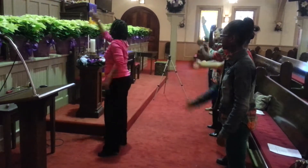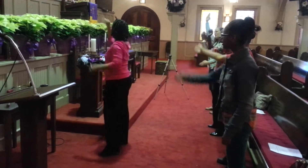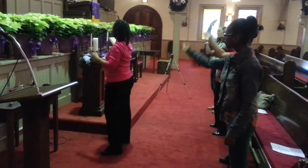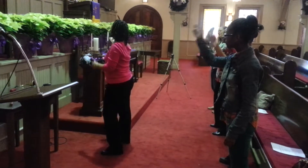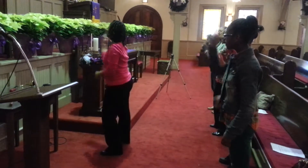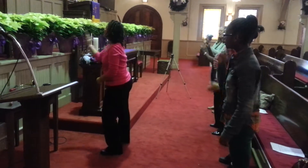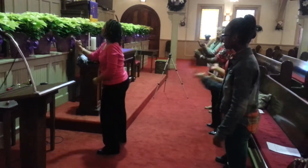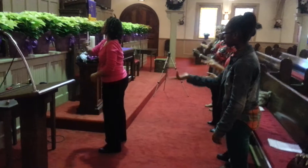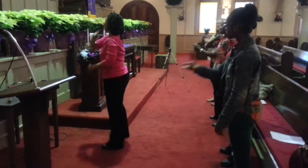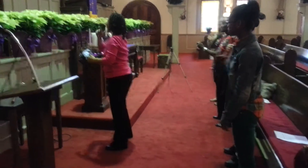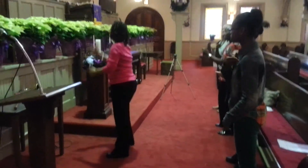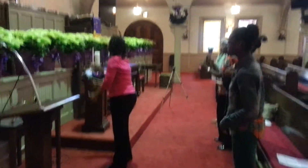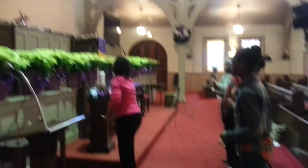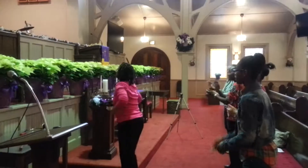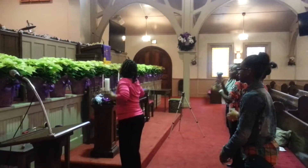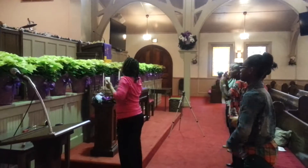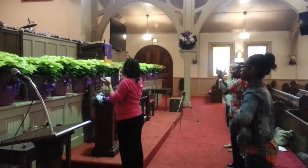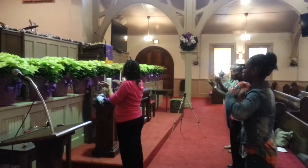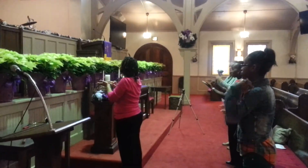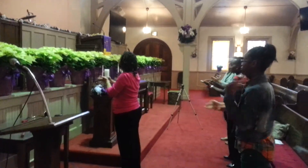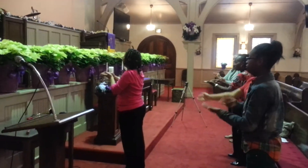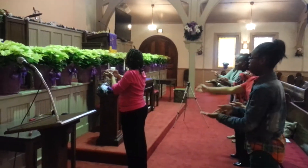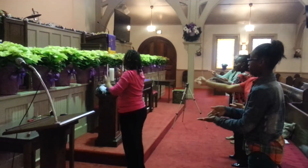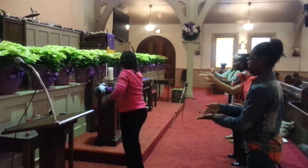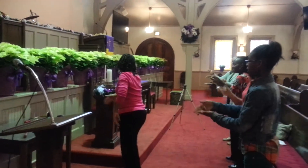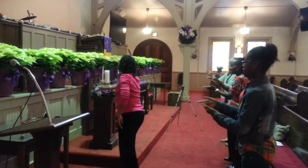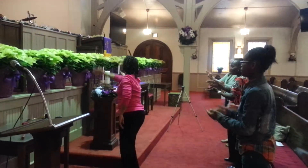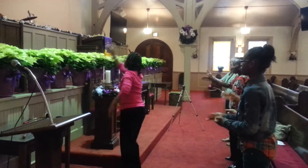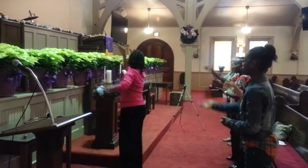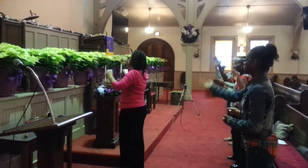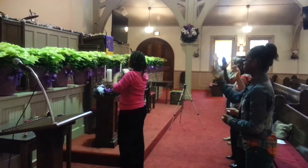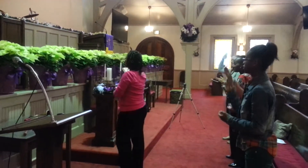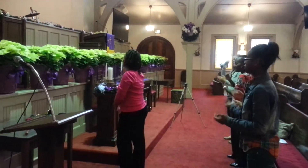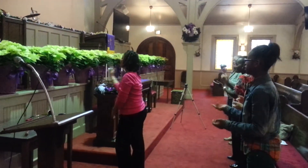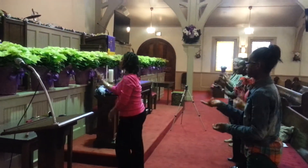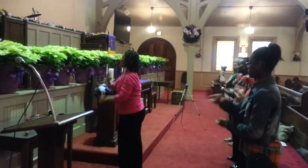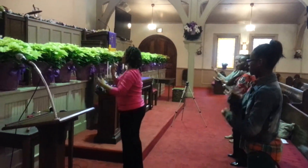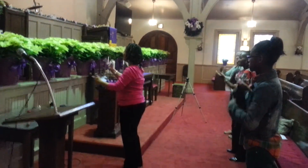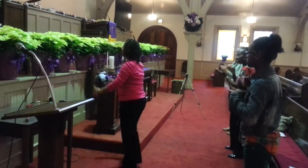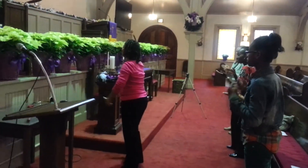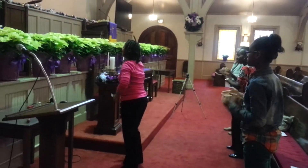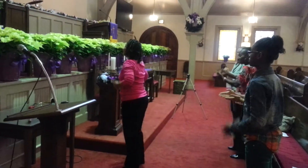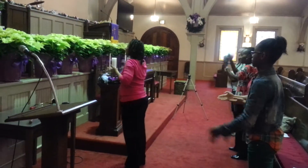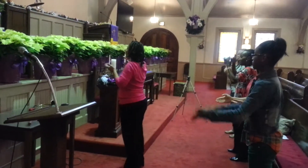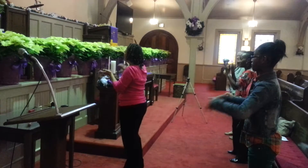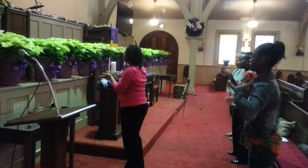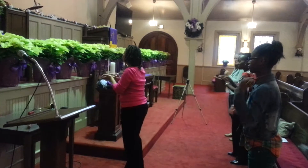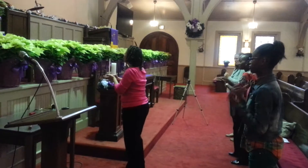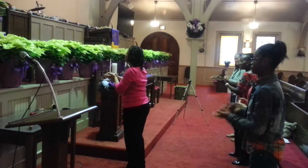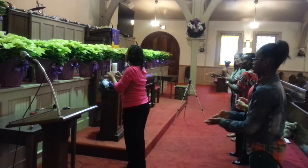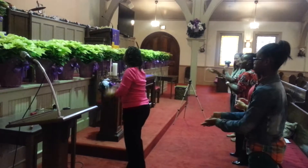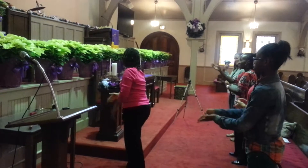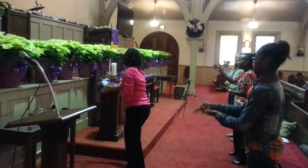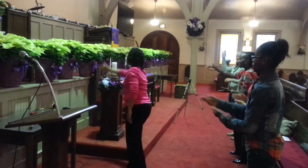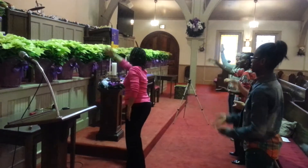God with us, a living truth. God with us, a living truth.